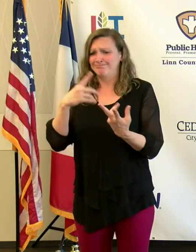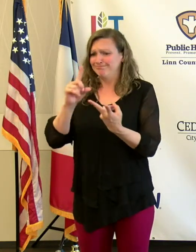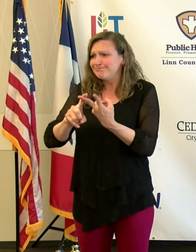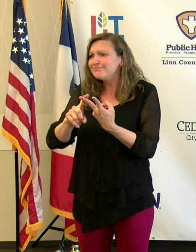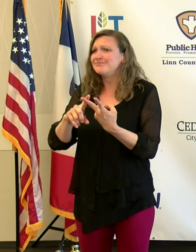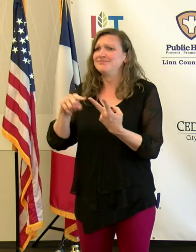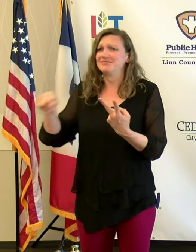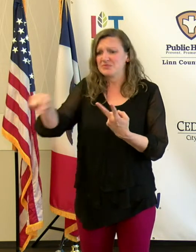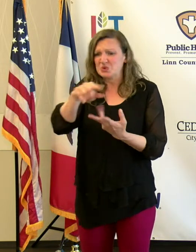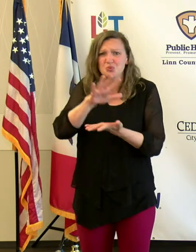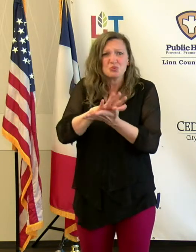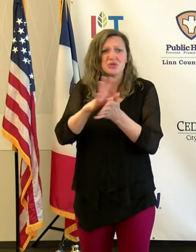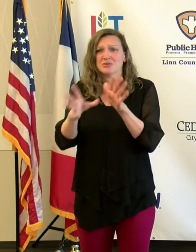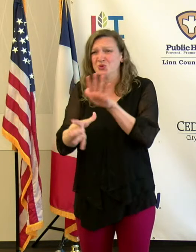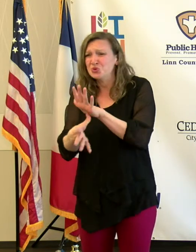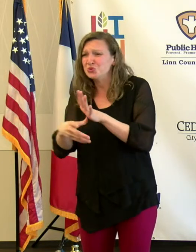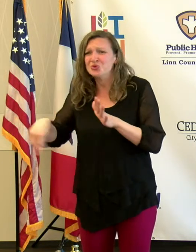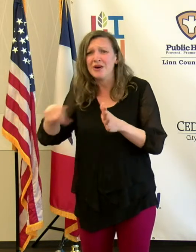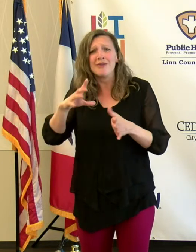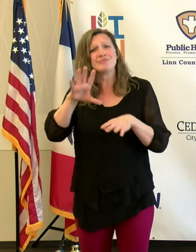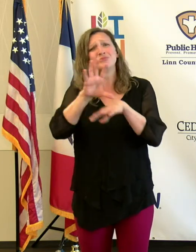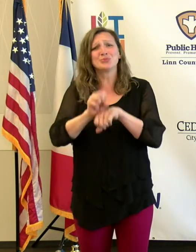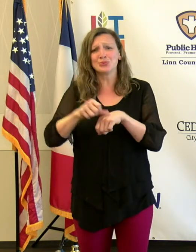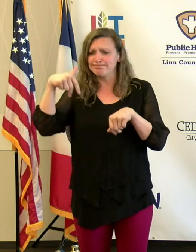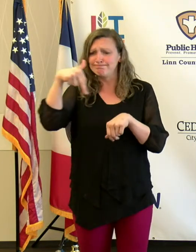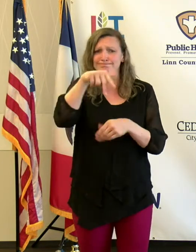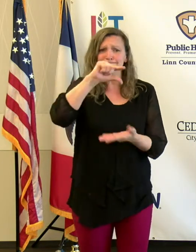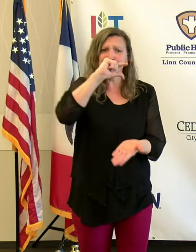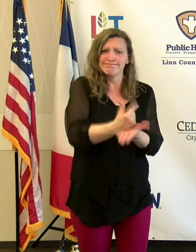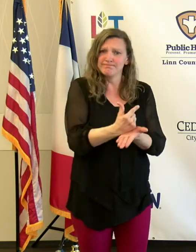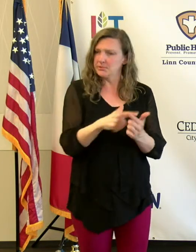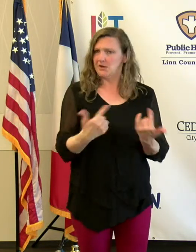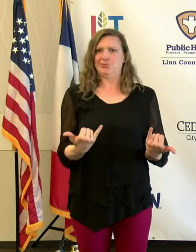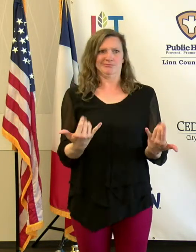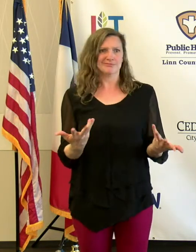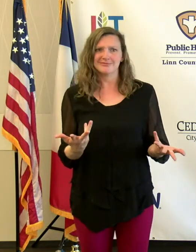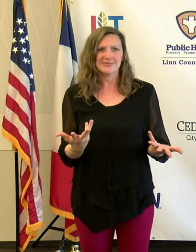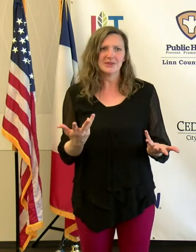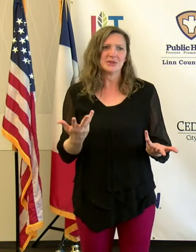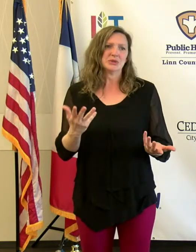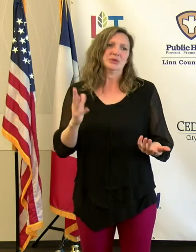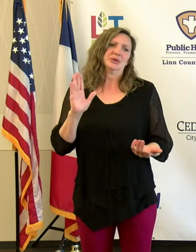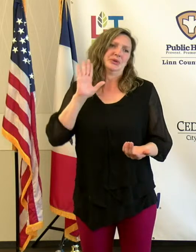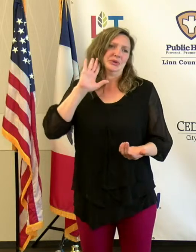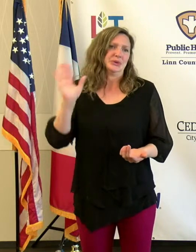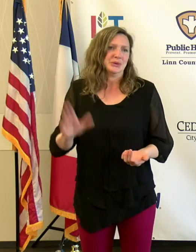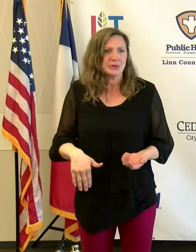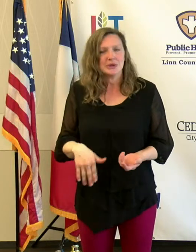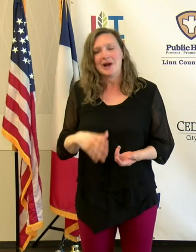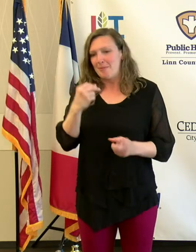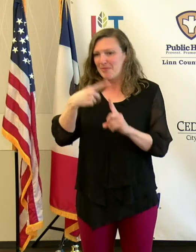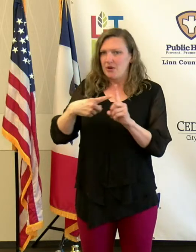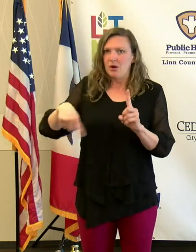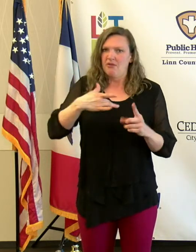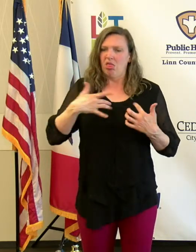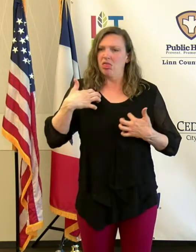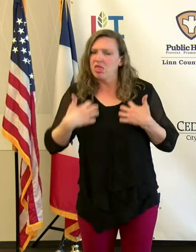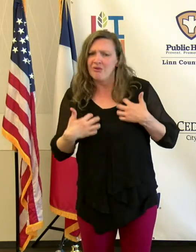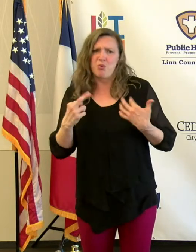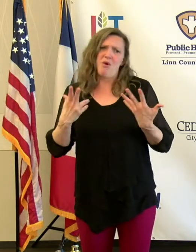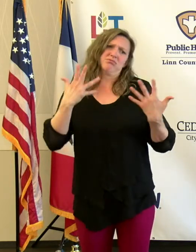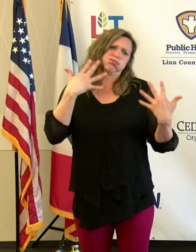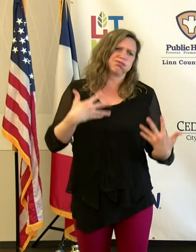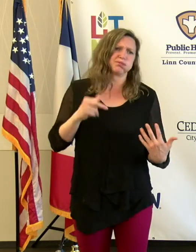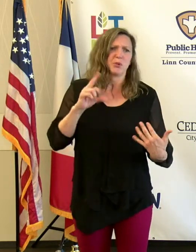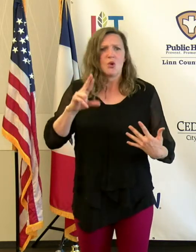year. Please take time for your own mental health, along with the mental health of your students. Ask